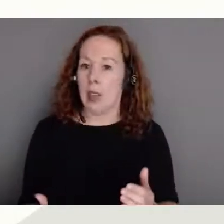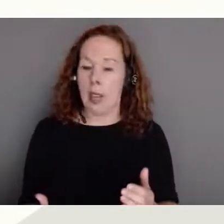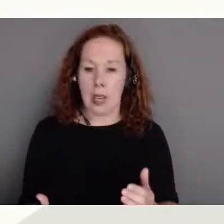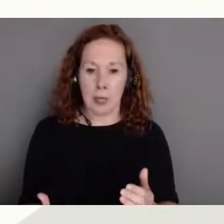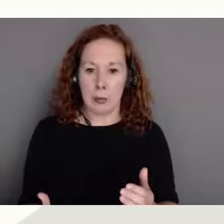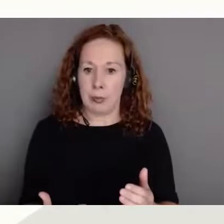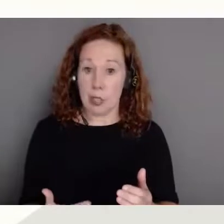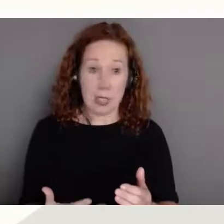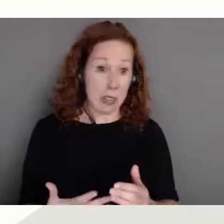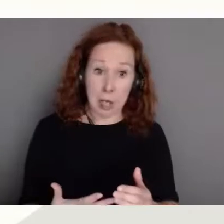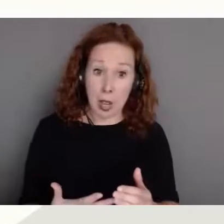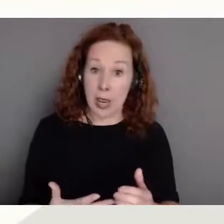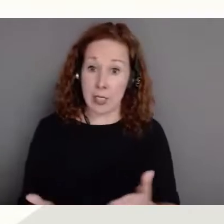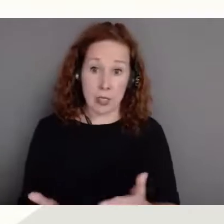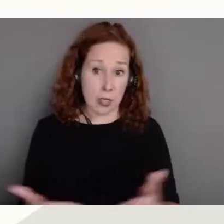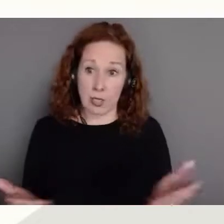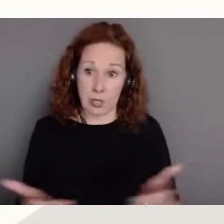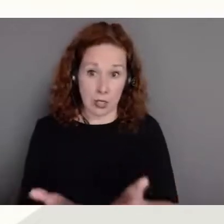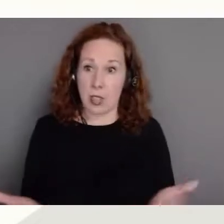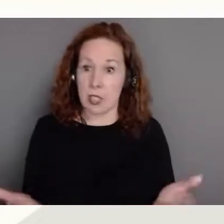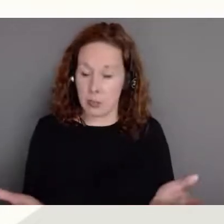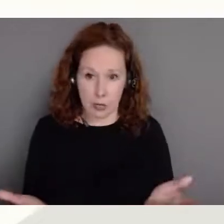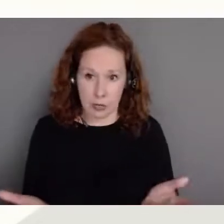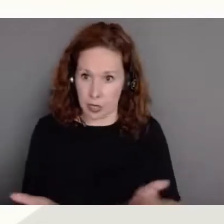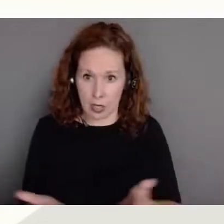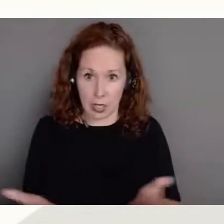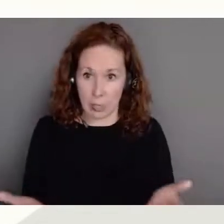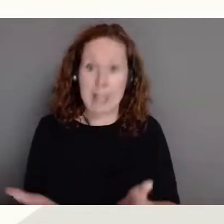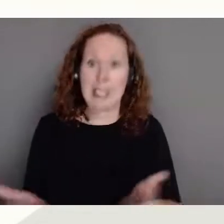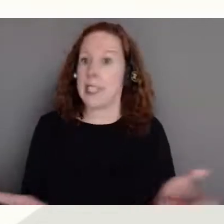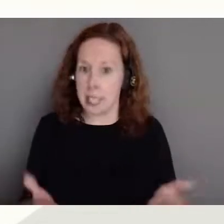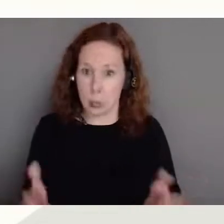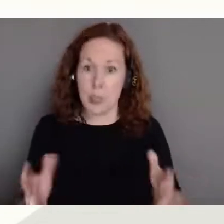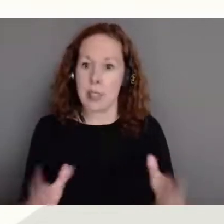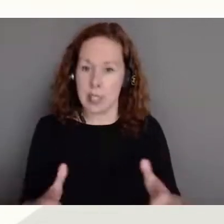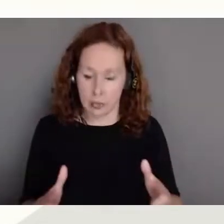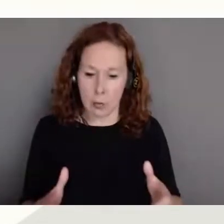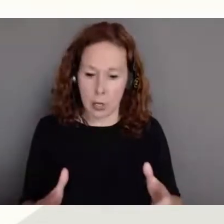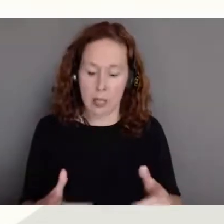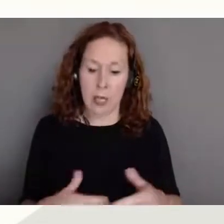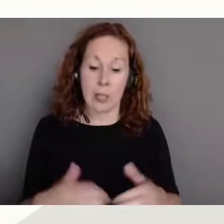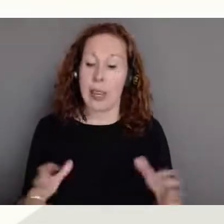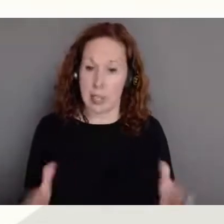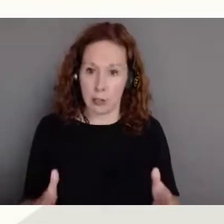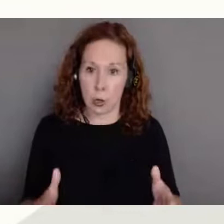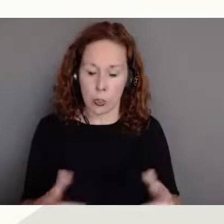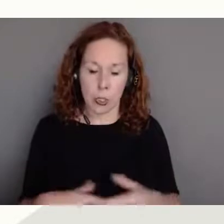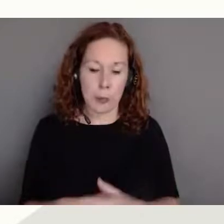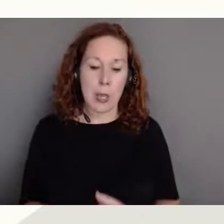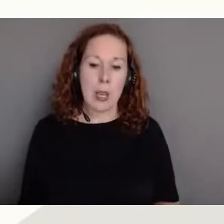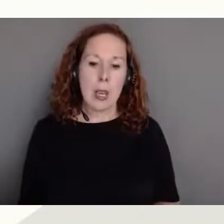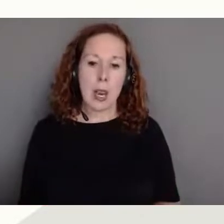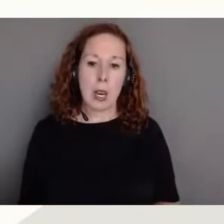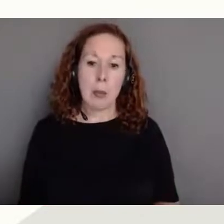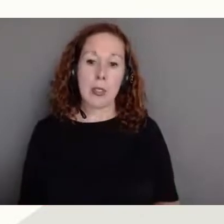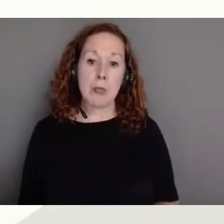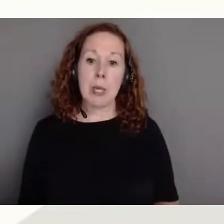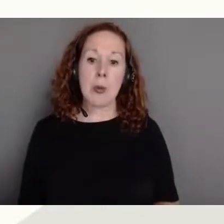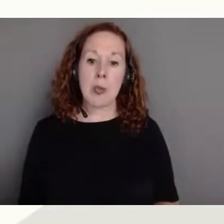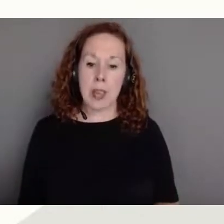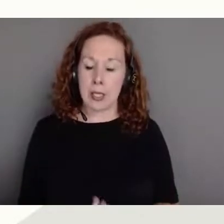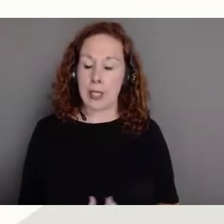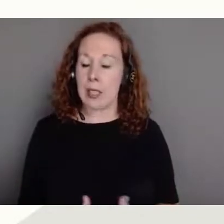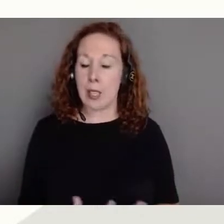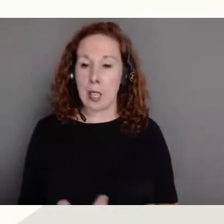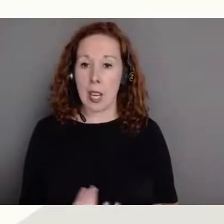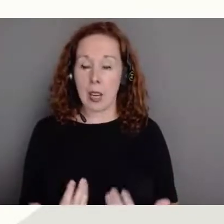hearing, deaf blind. There's lots of different identities within the deaf community and deaf Mhm. culture. But there's